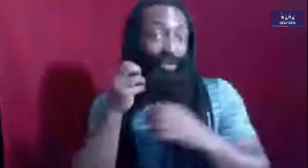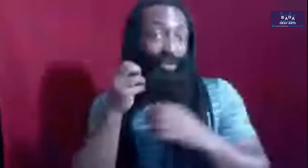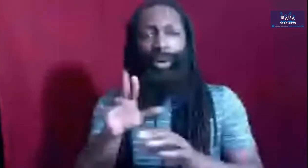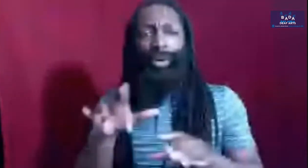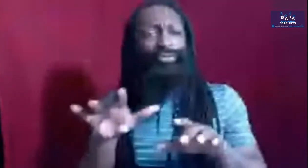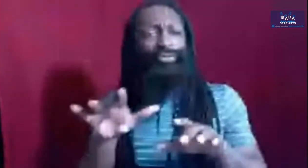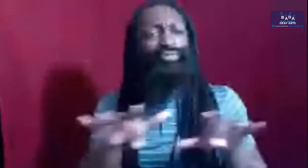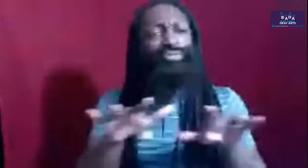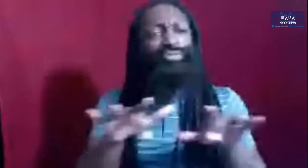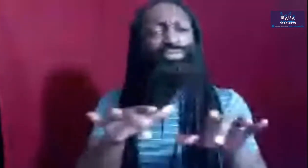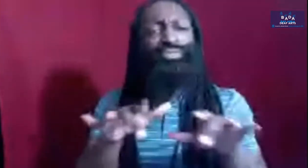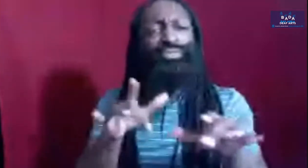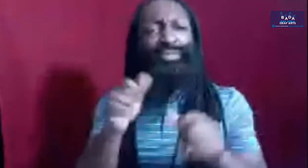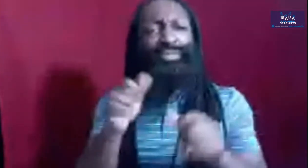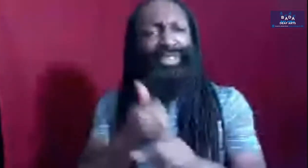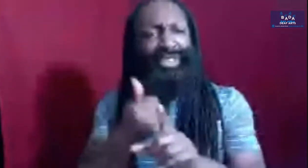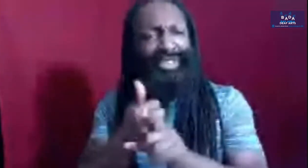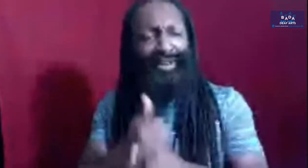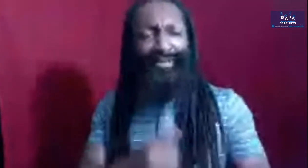We're developing VR as well.